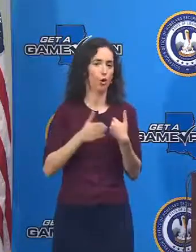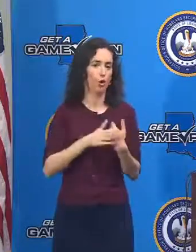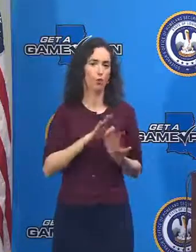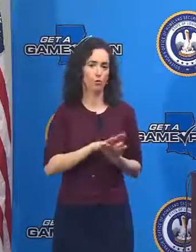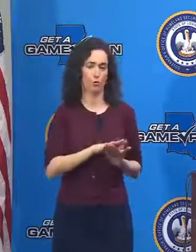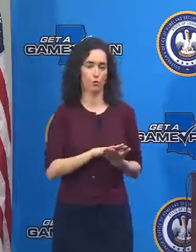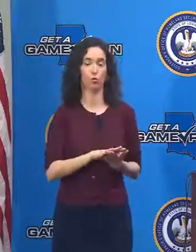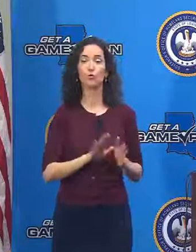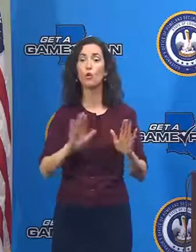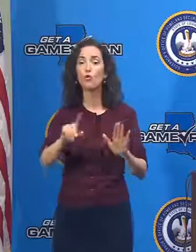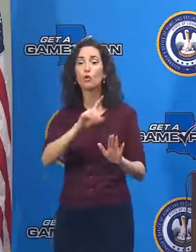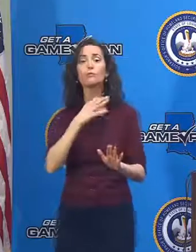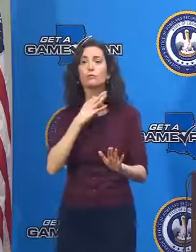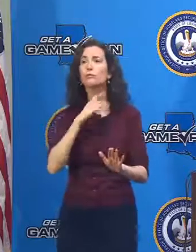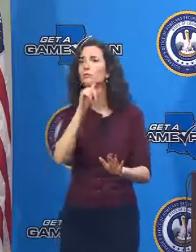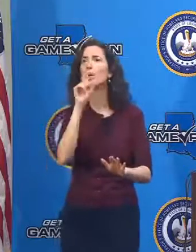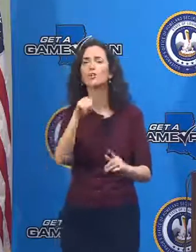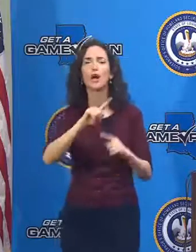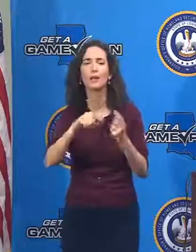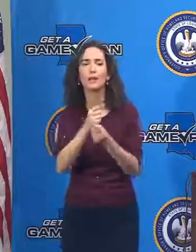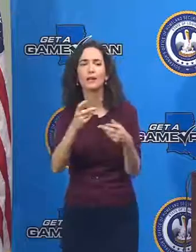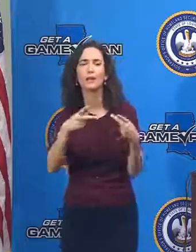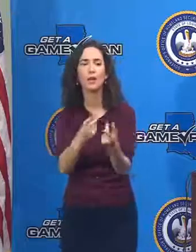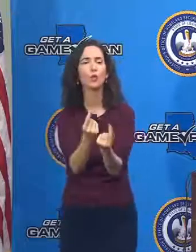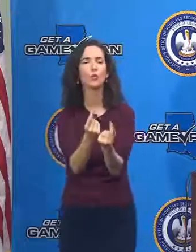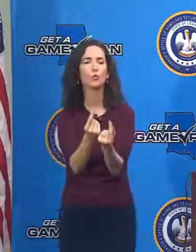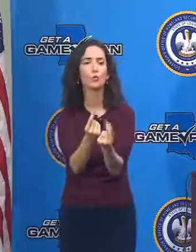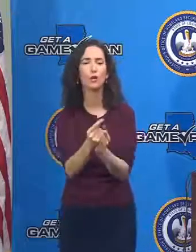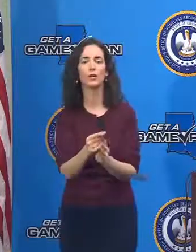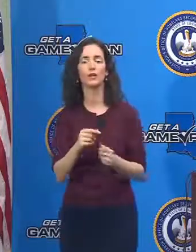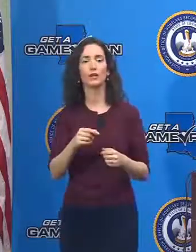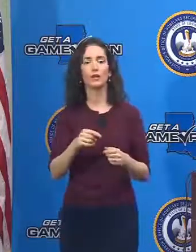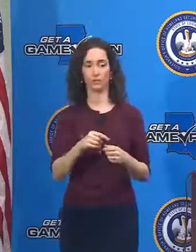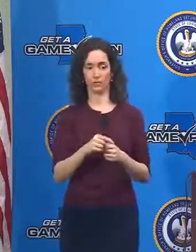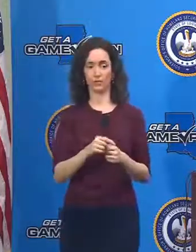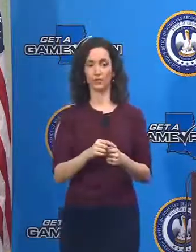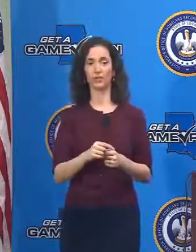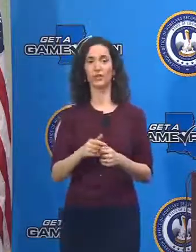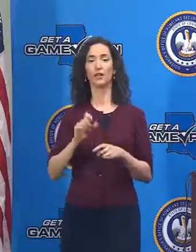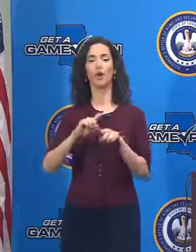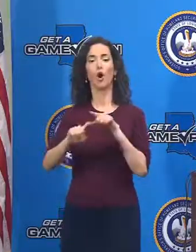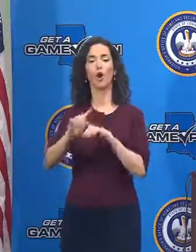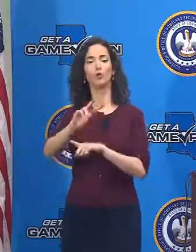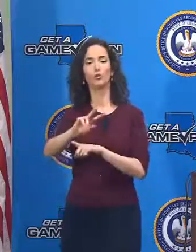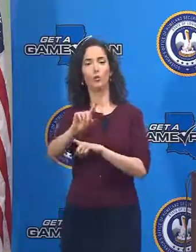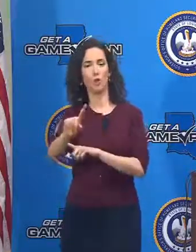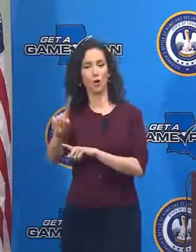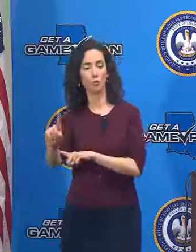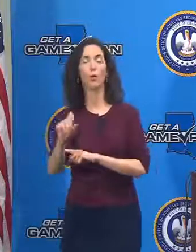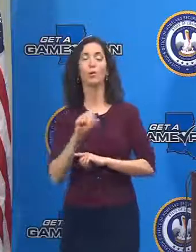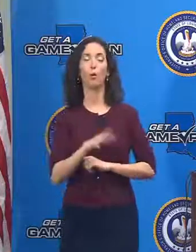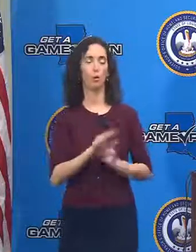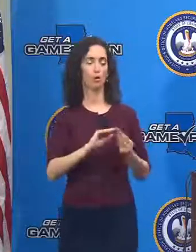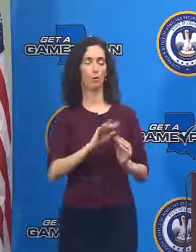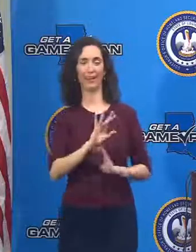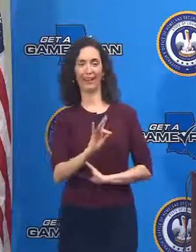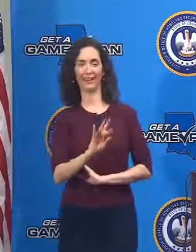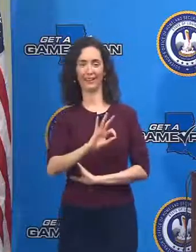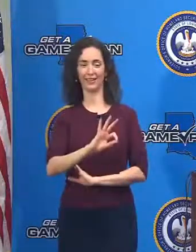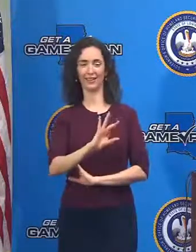do is text 211. You can text LA Shelter to 898-211, or you can just call